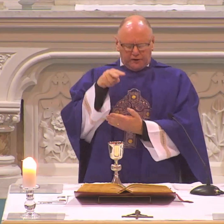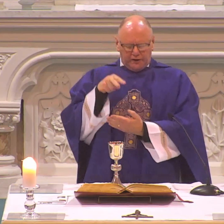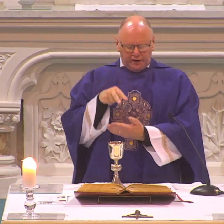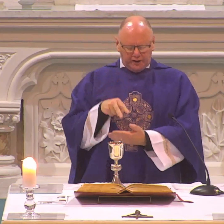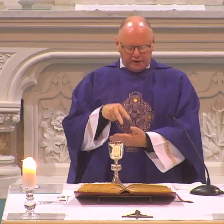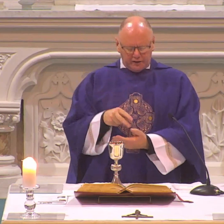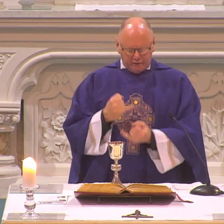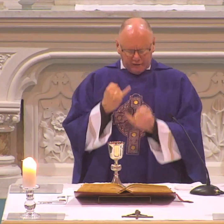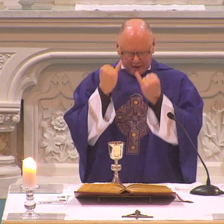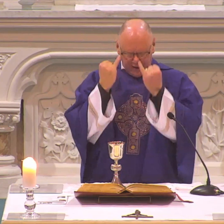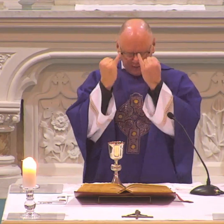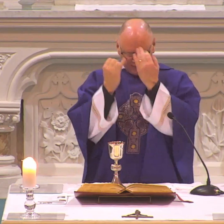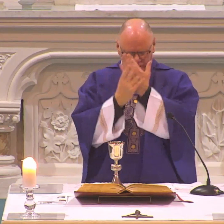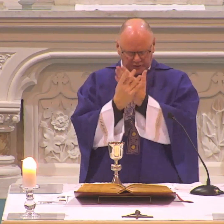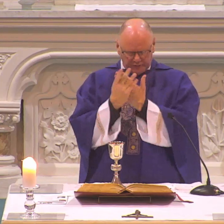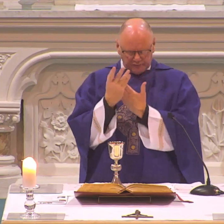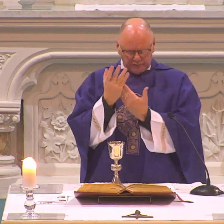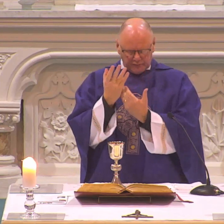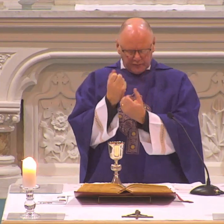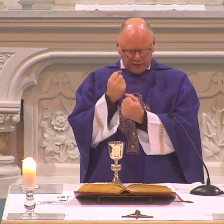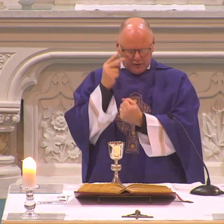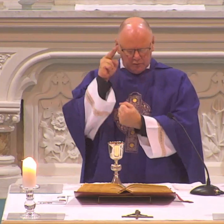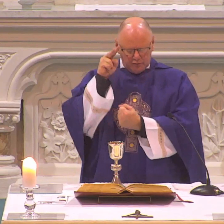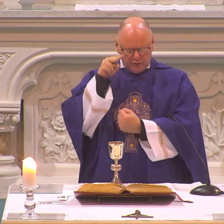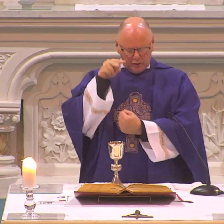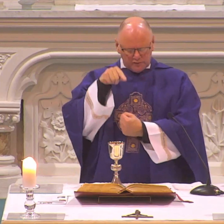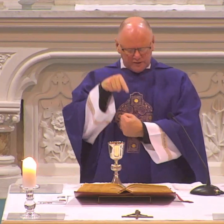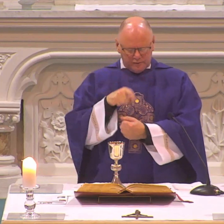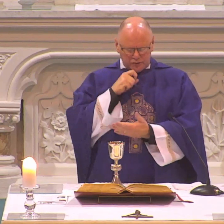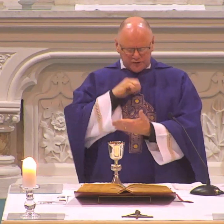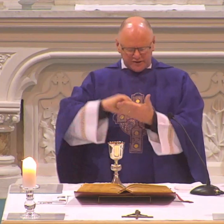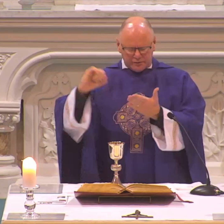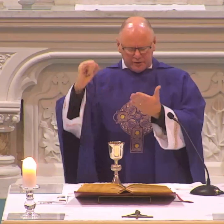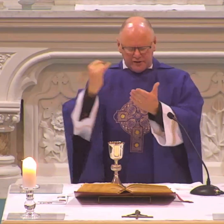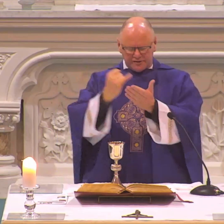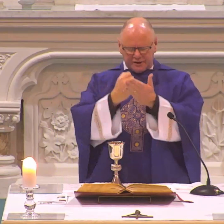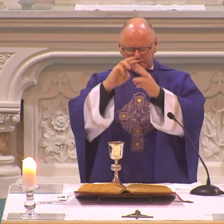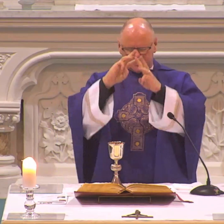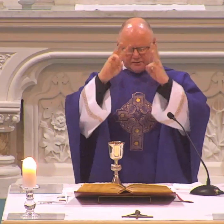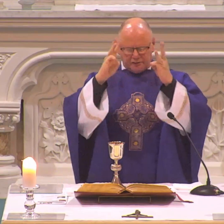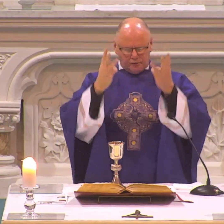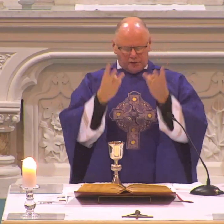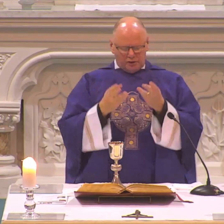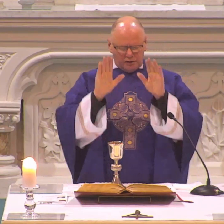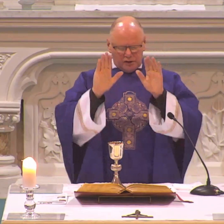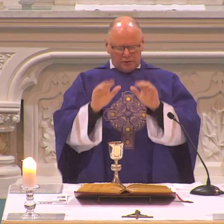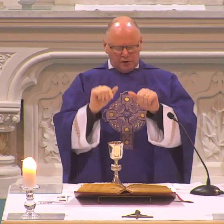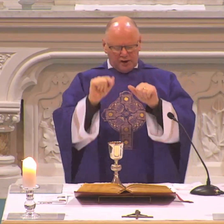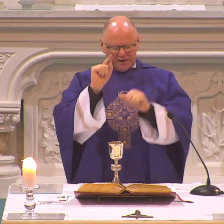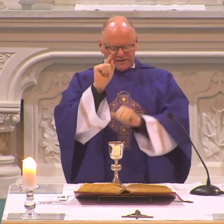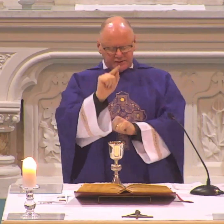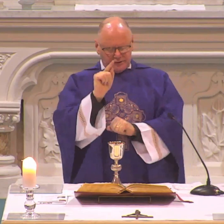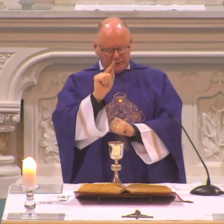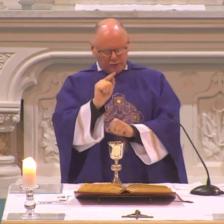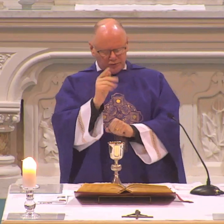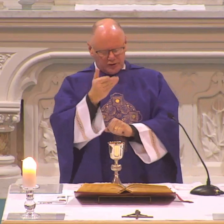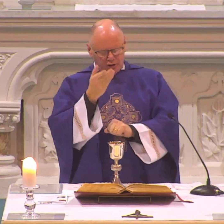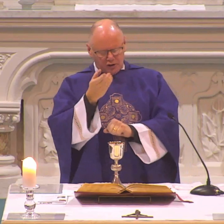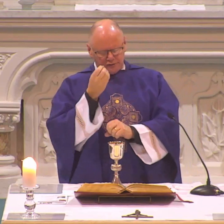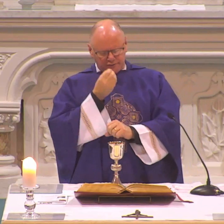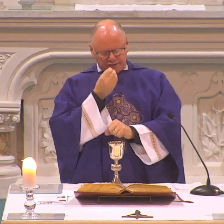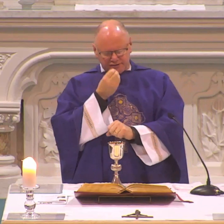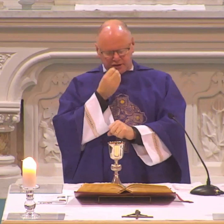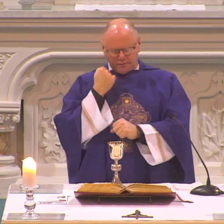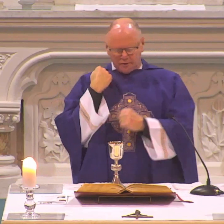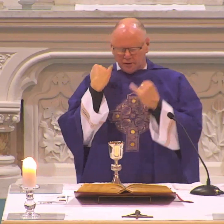Behold the Lamb of God. Behold him who takes away the sins of the world. Blessed are those